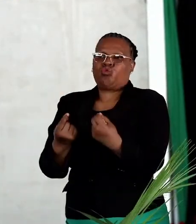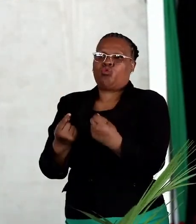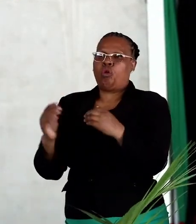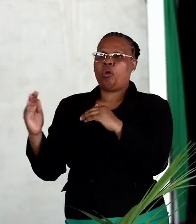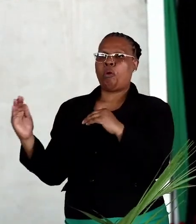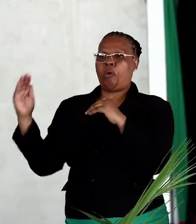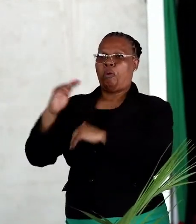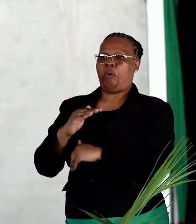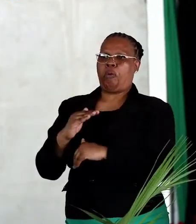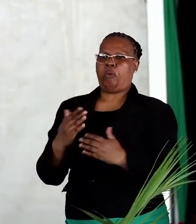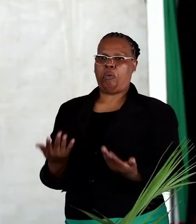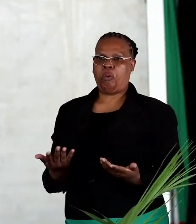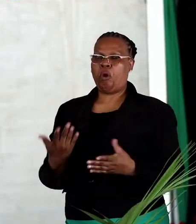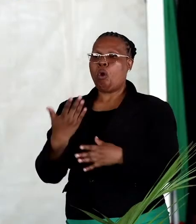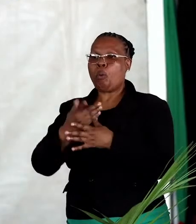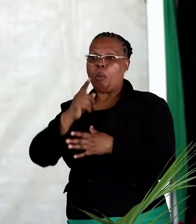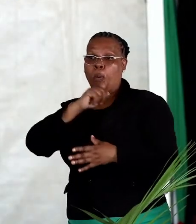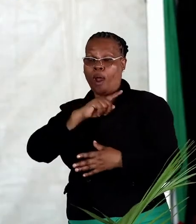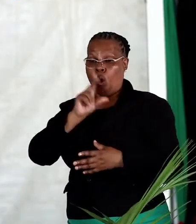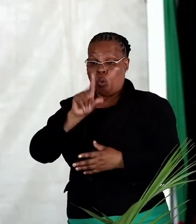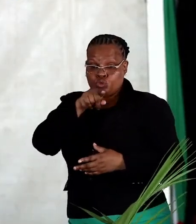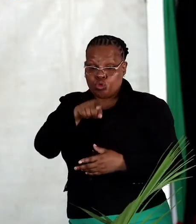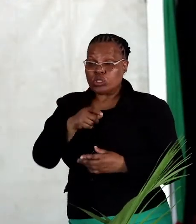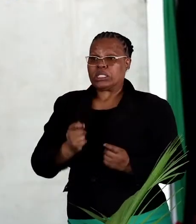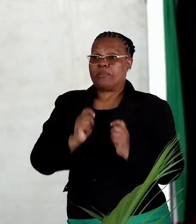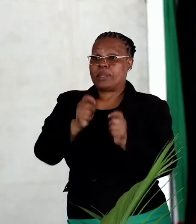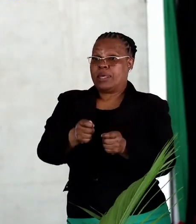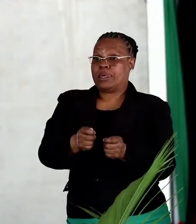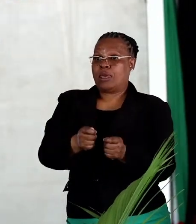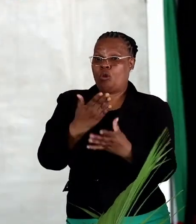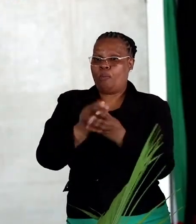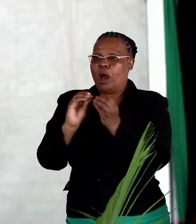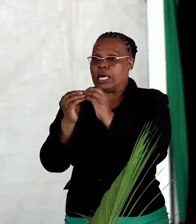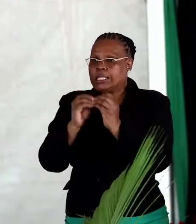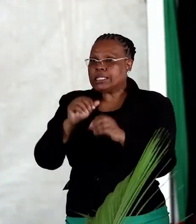do. Asizazi ke internal